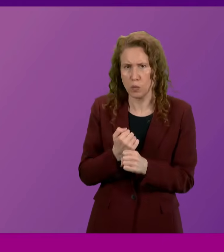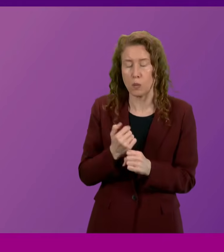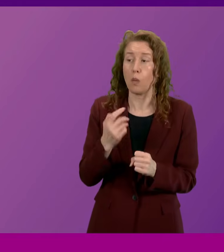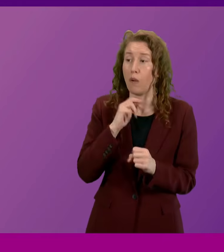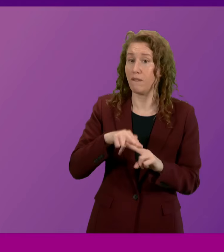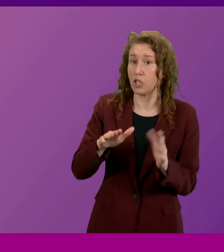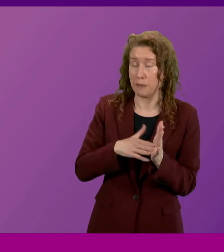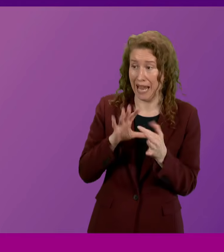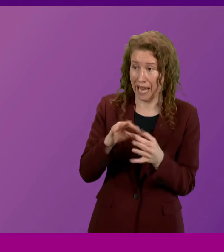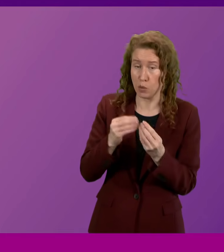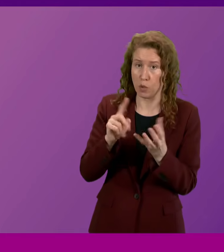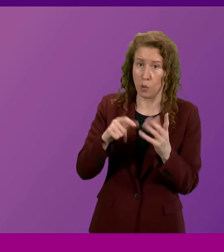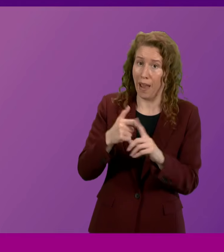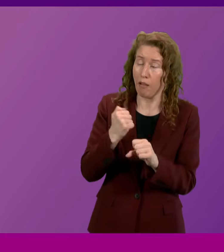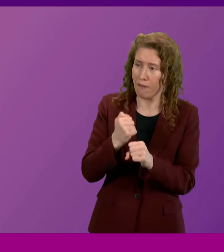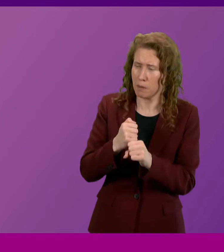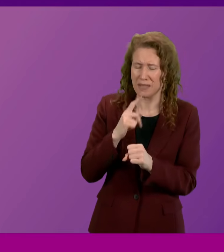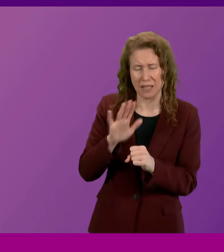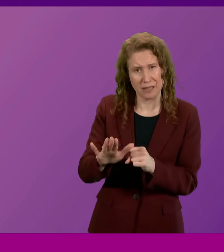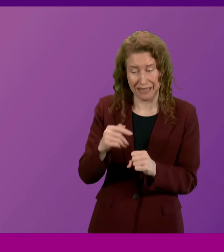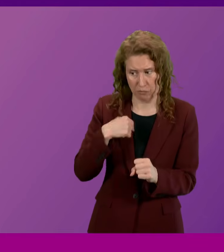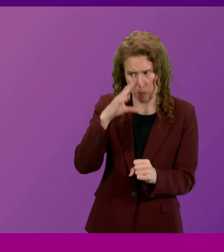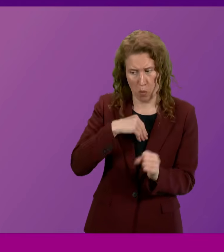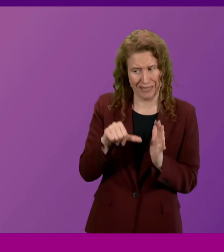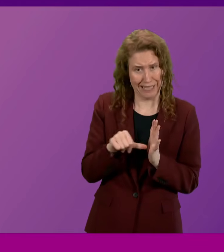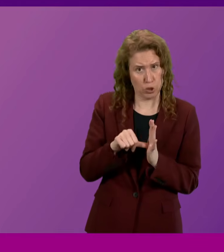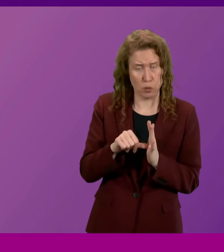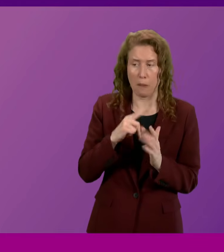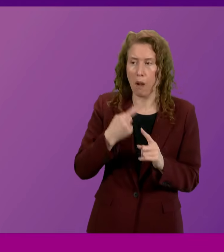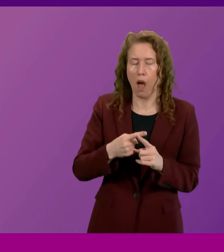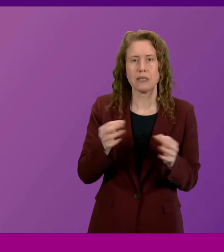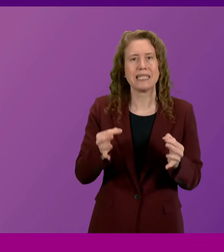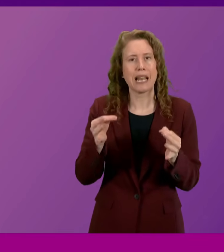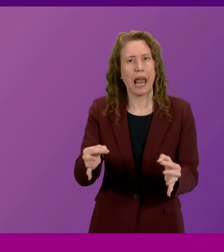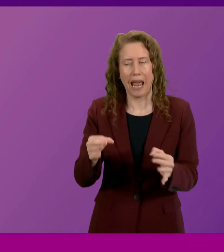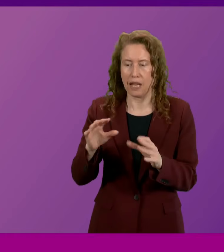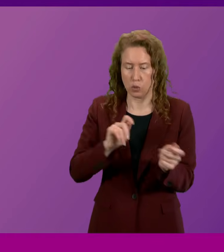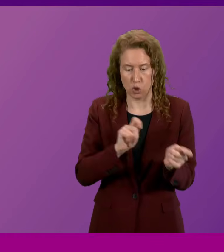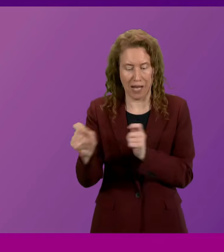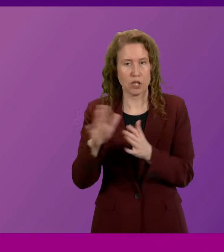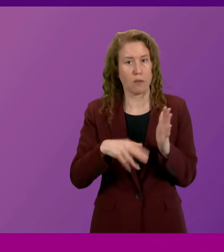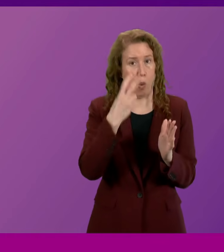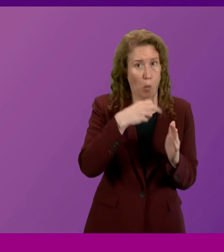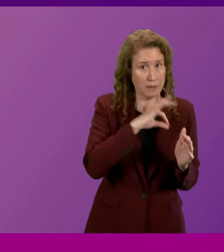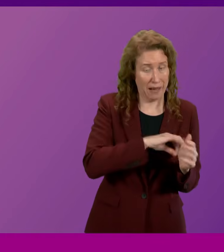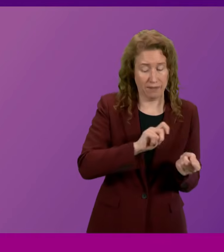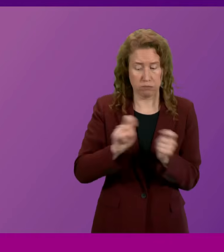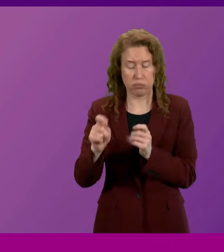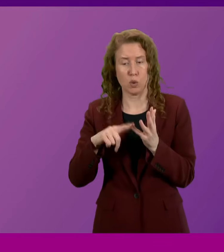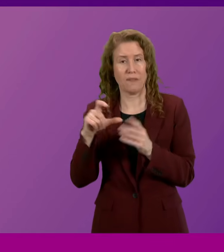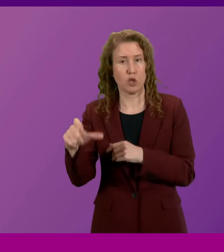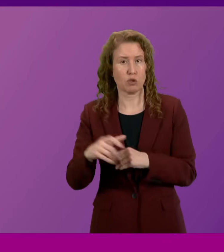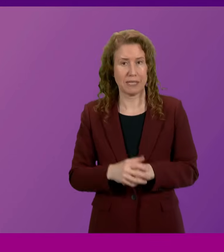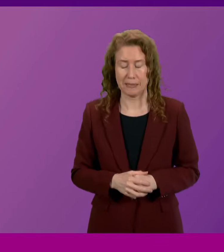Minister engage with the UK Government over these reported issues and the delays in migration from legacy benefits to universal